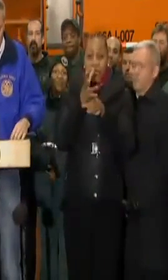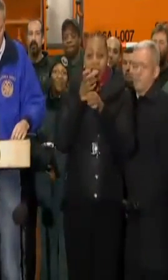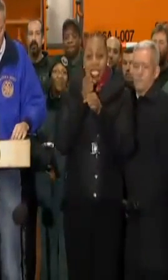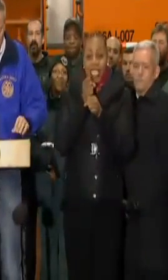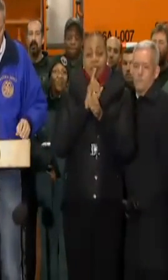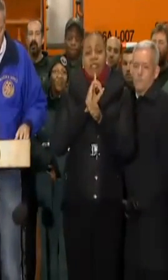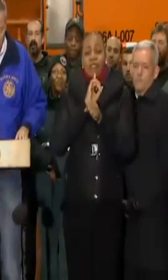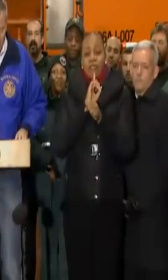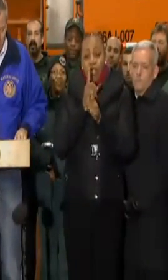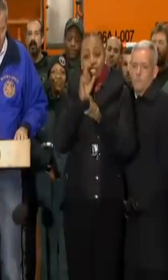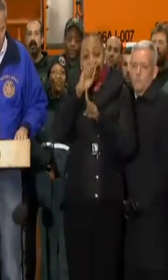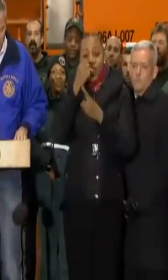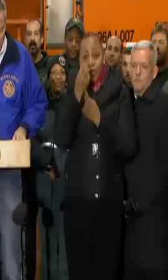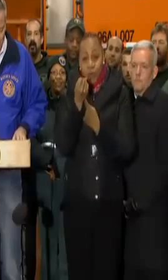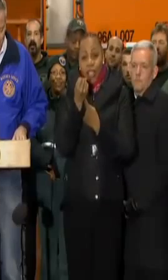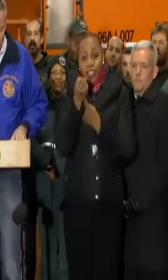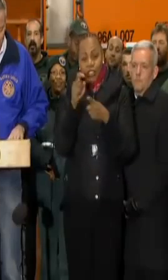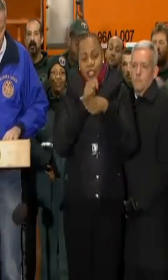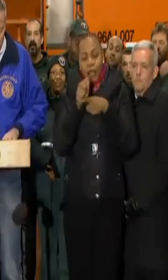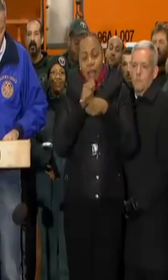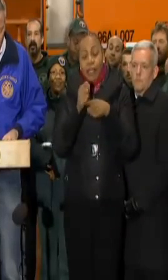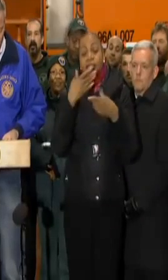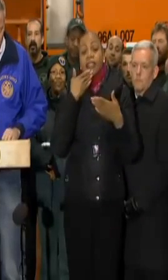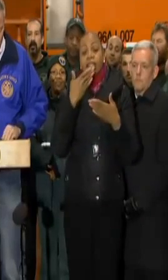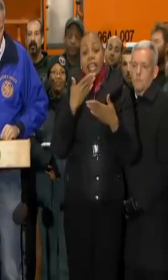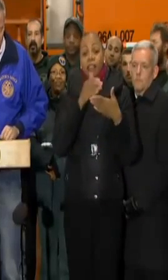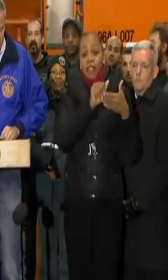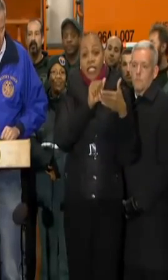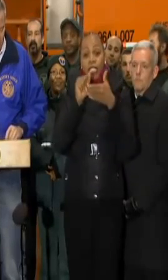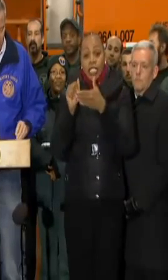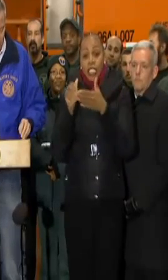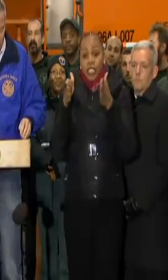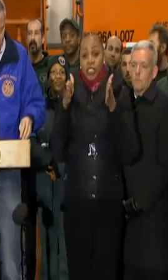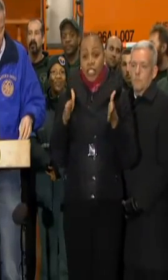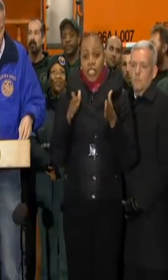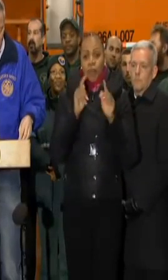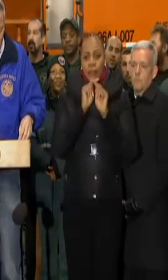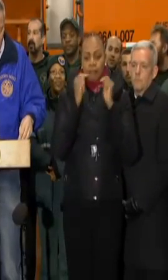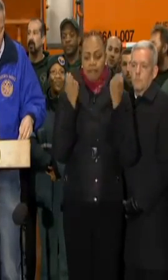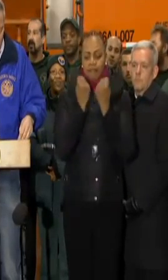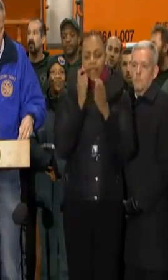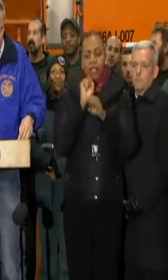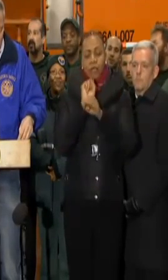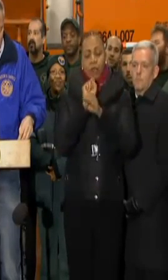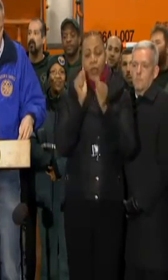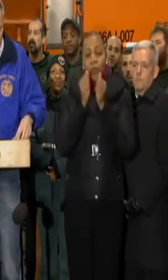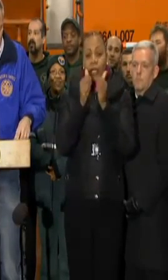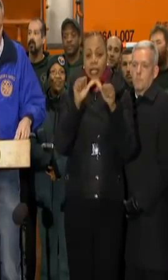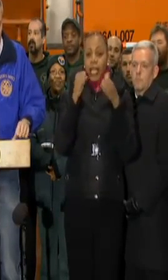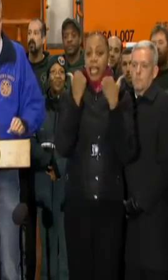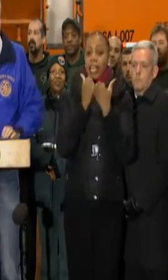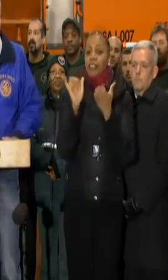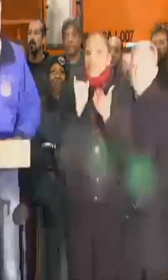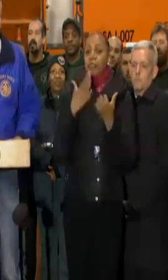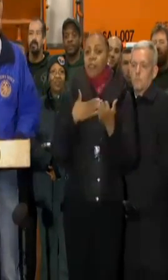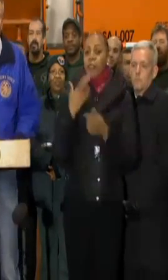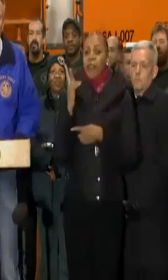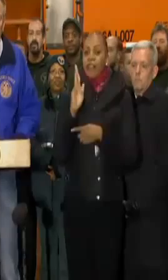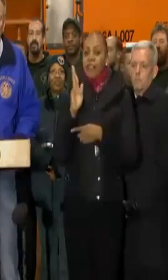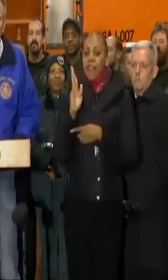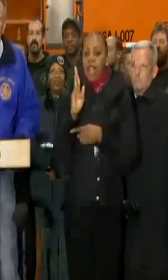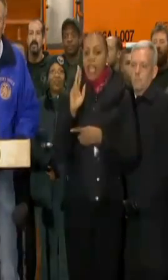thank you, Commissioner, for your great leadership and teamwork with all the other agencies. I want to thank my good friend Harry